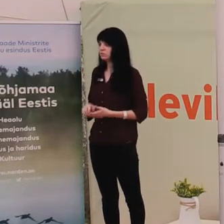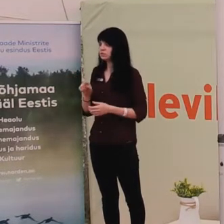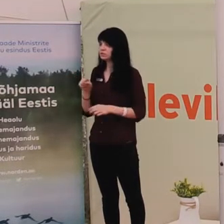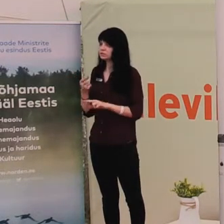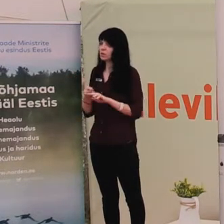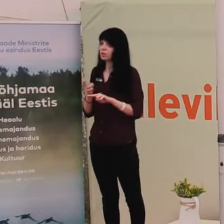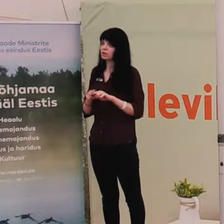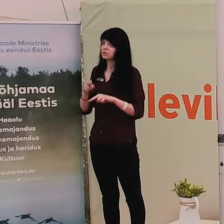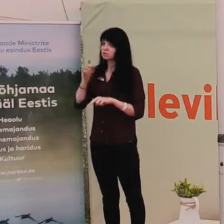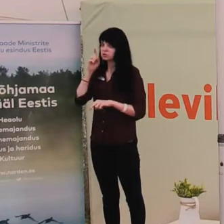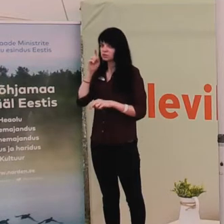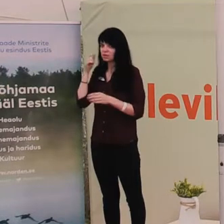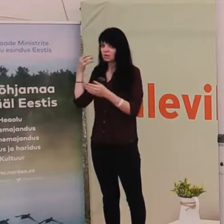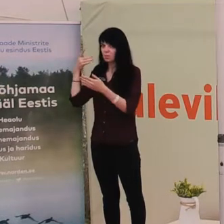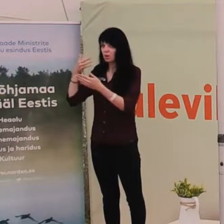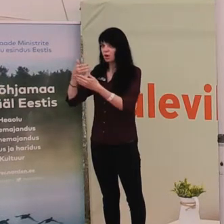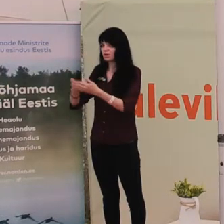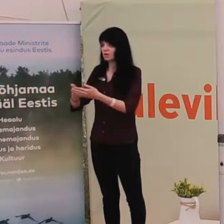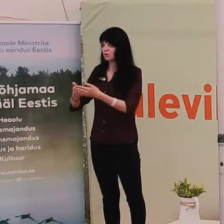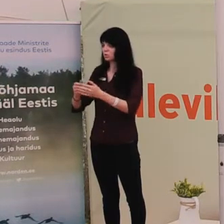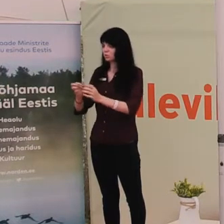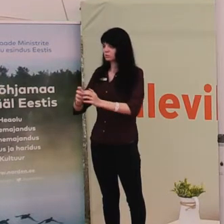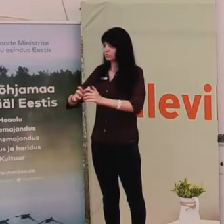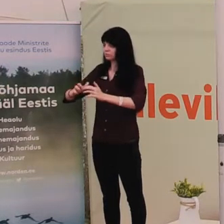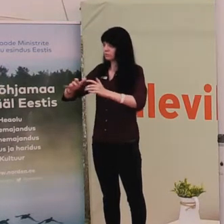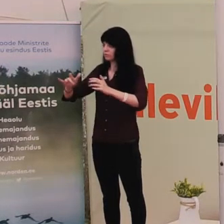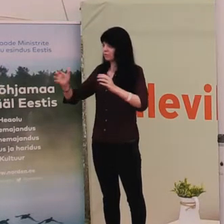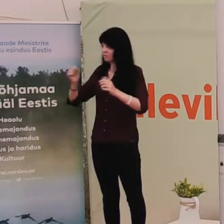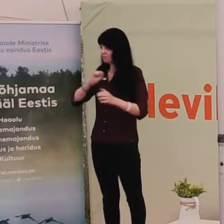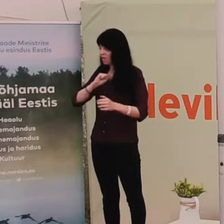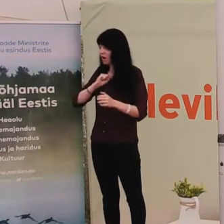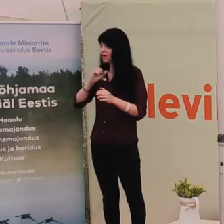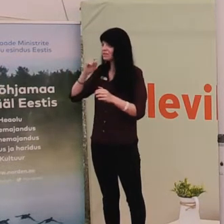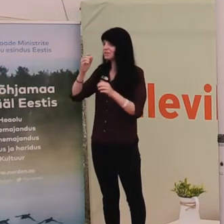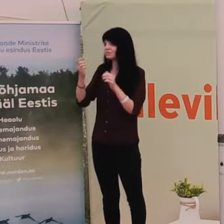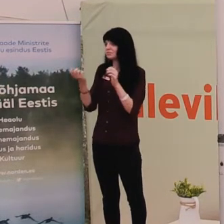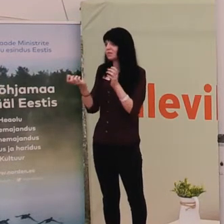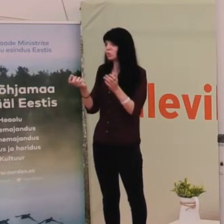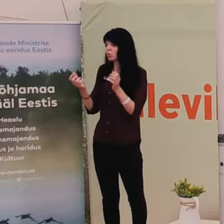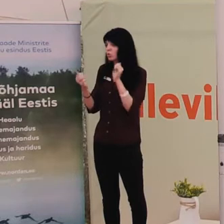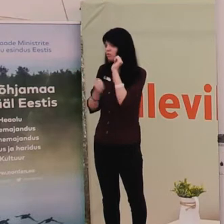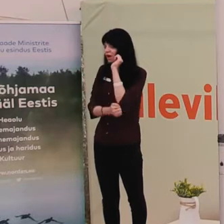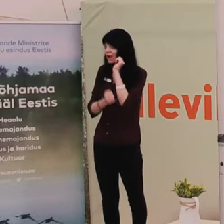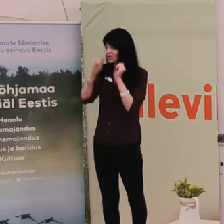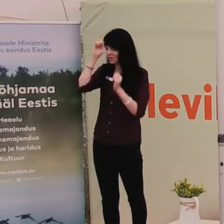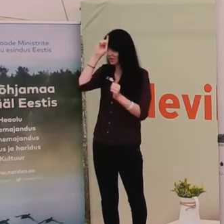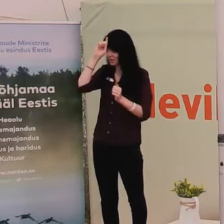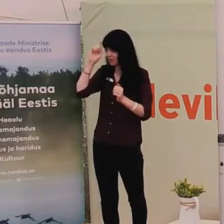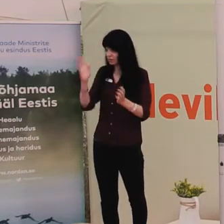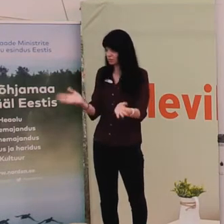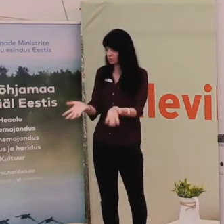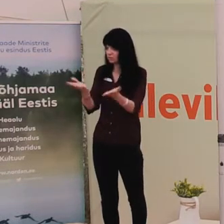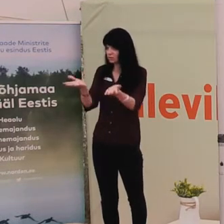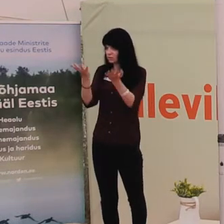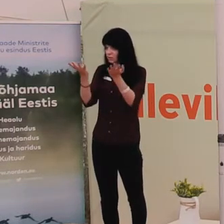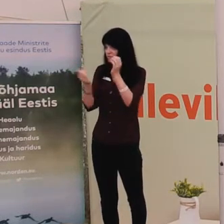still the growth is needed to help these very poor countries, very poorly living people out of the misery,